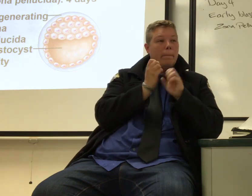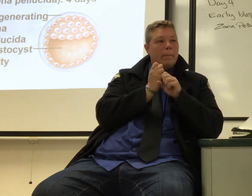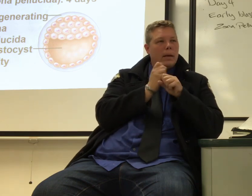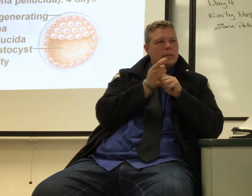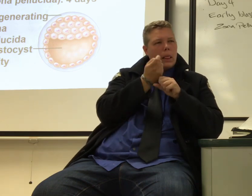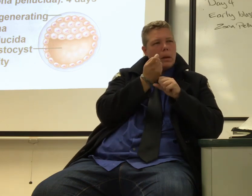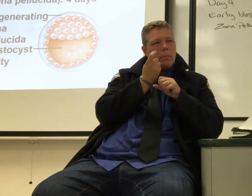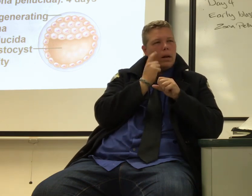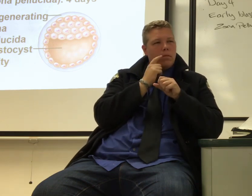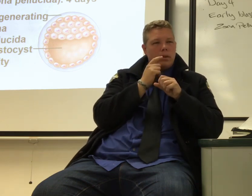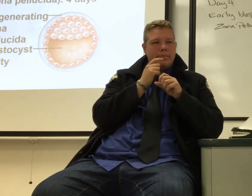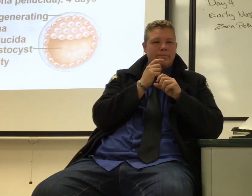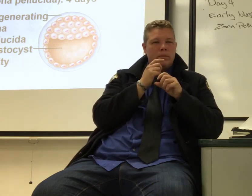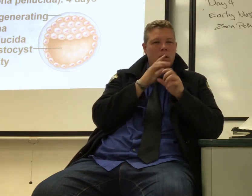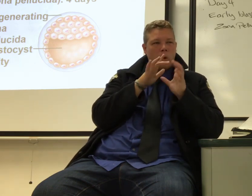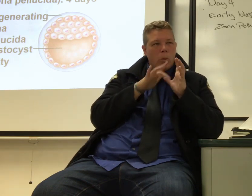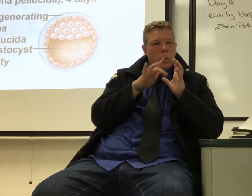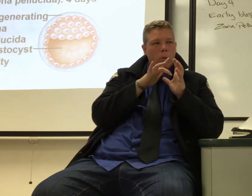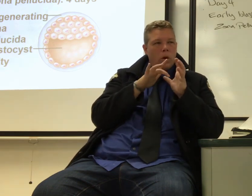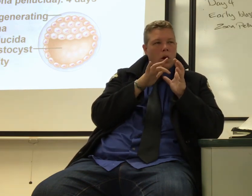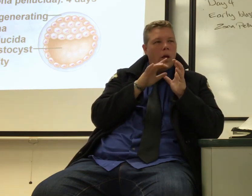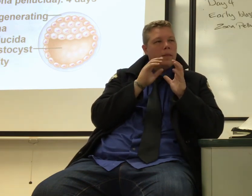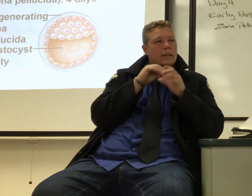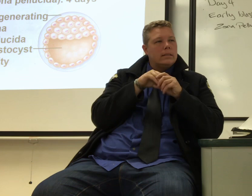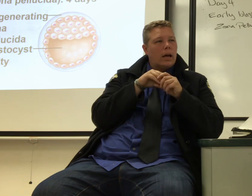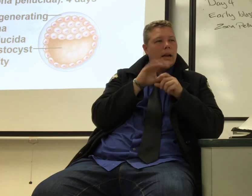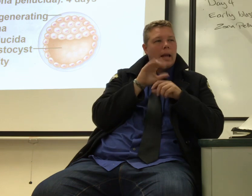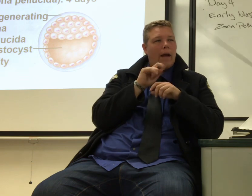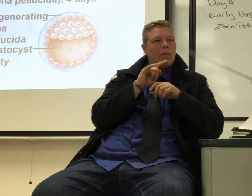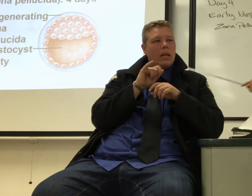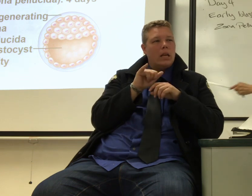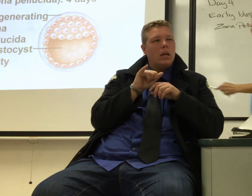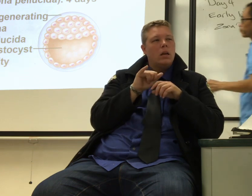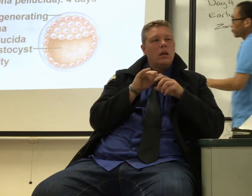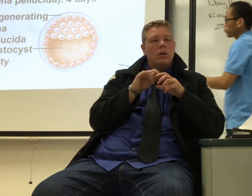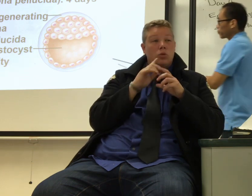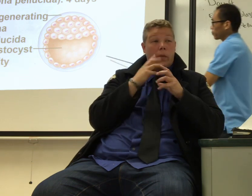inside. And so what you call these outer cells